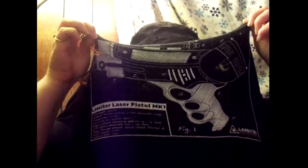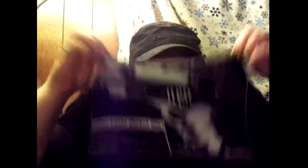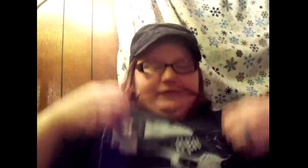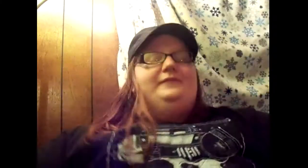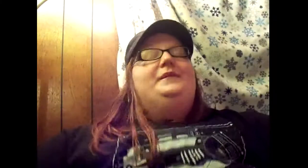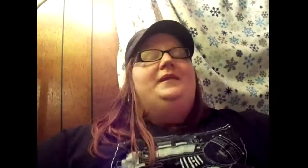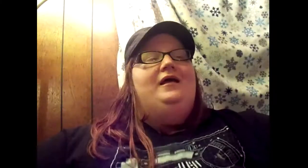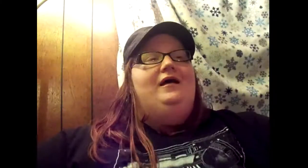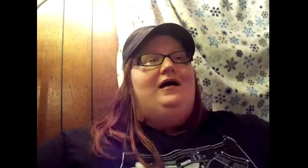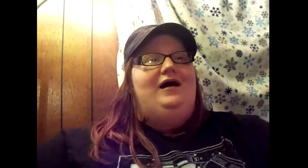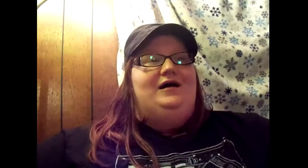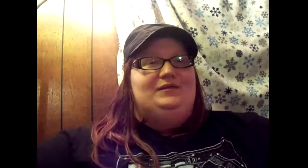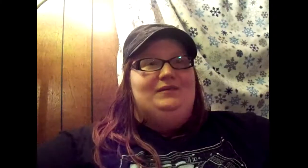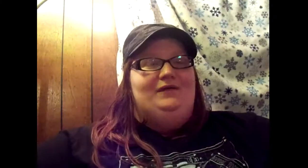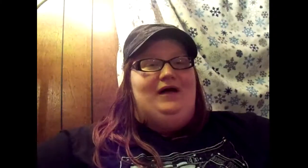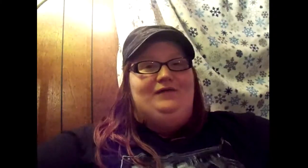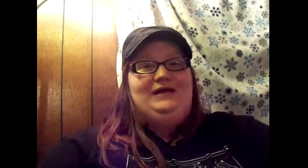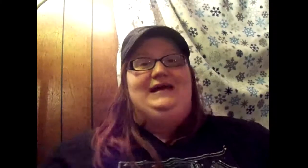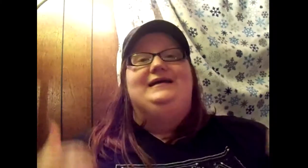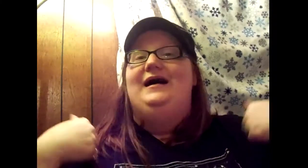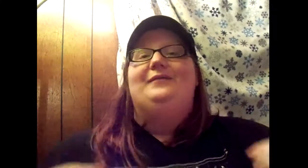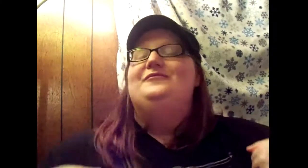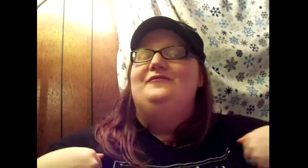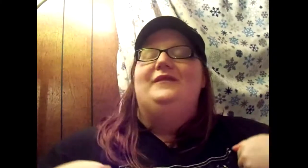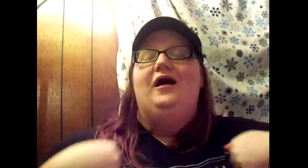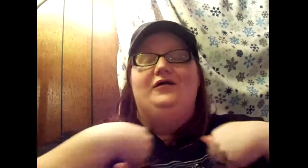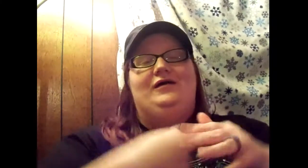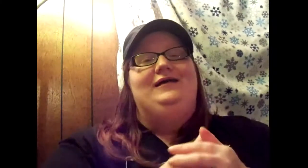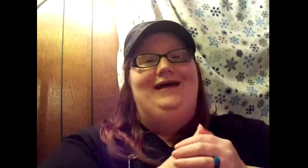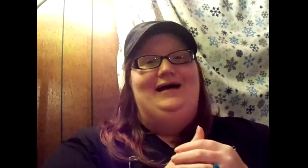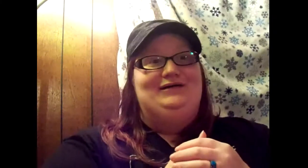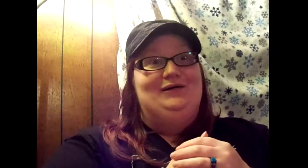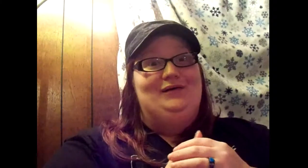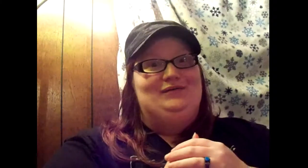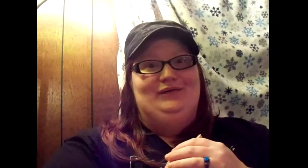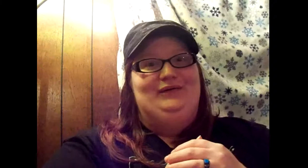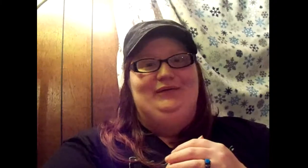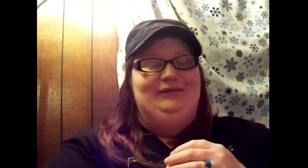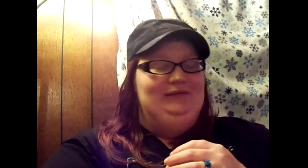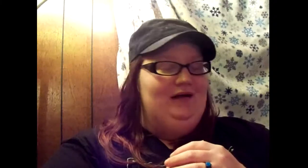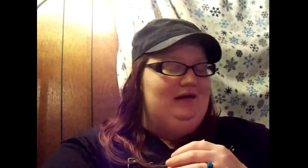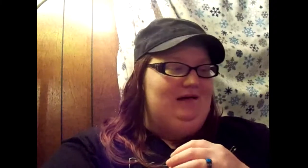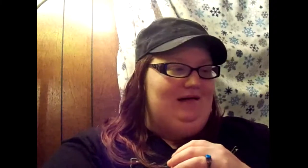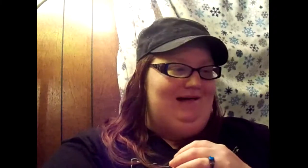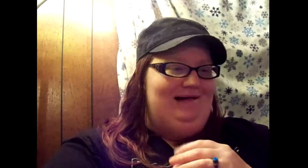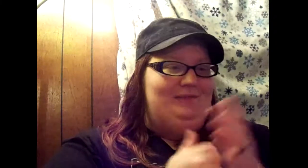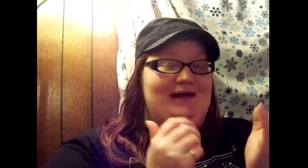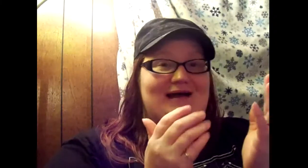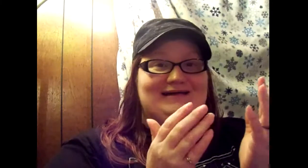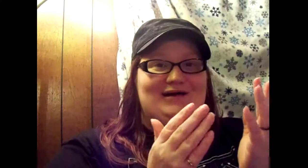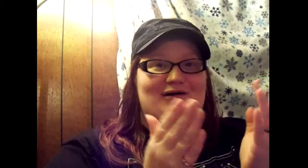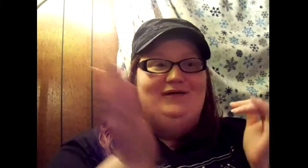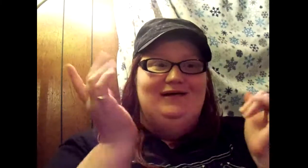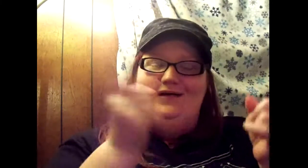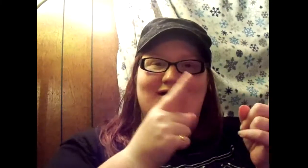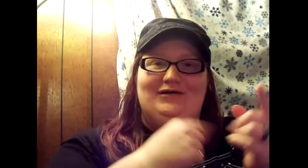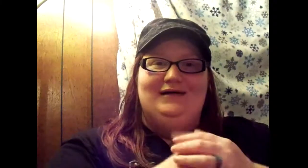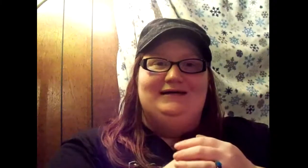too. I was wearing my Firefly tank top underneath that, so that was really cool. But yeah, so enjoy this next